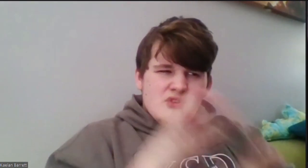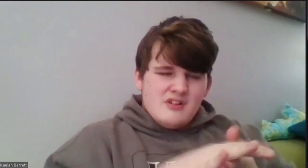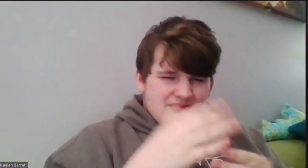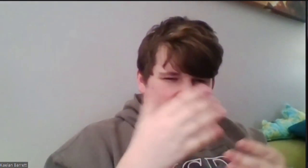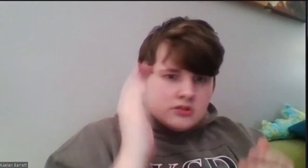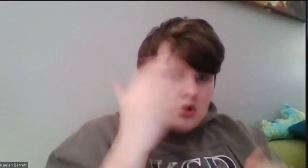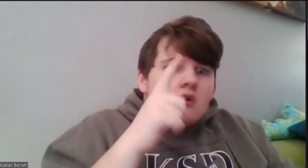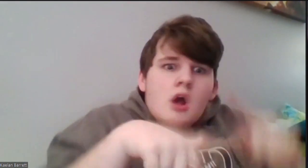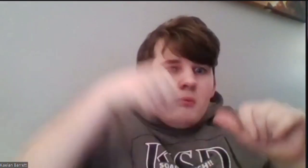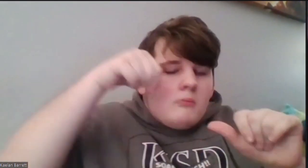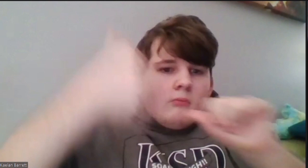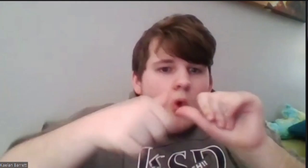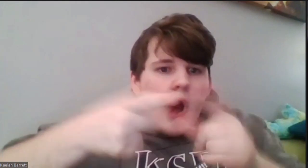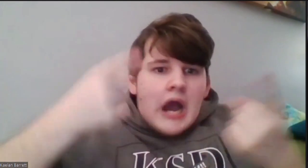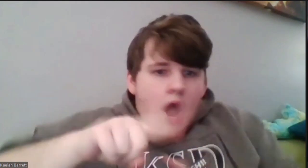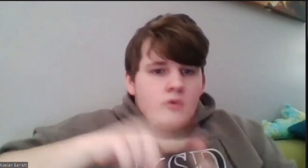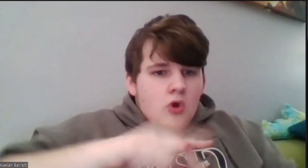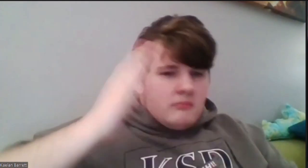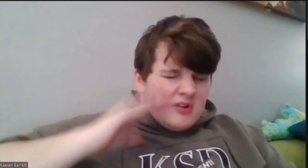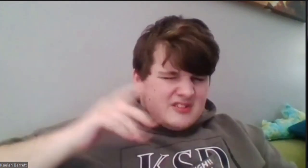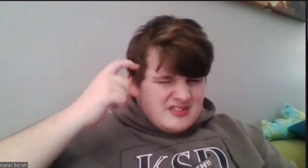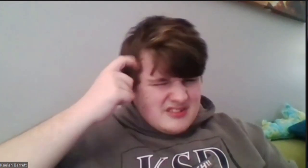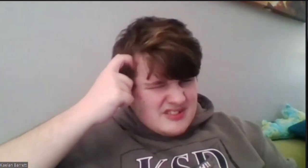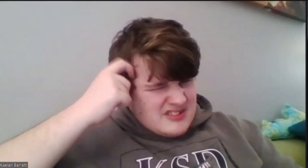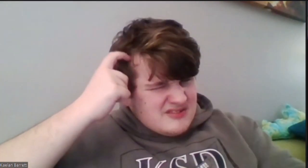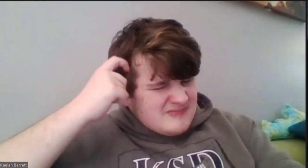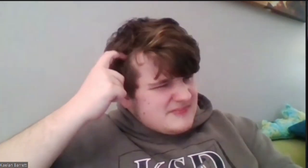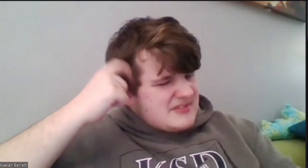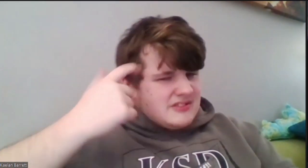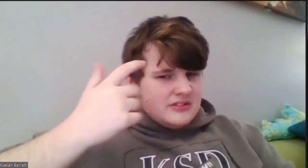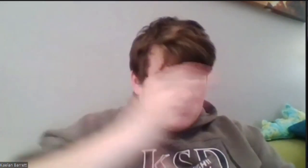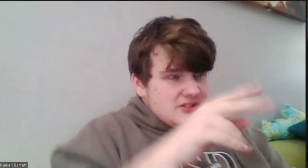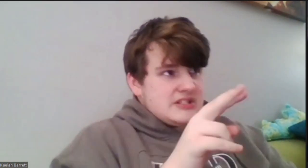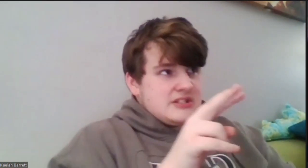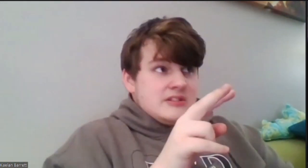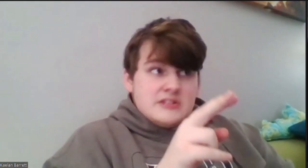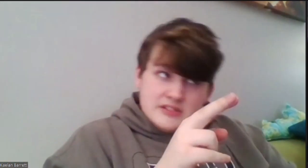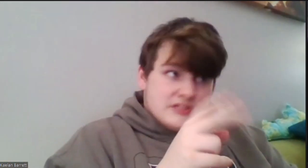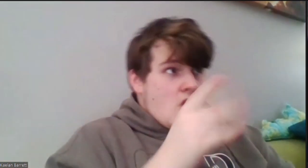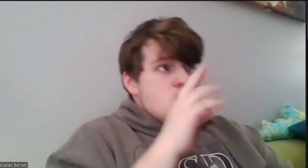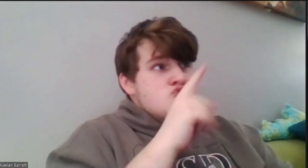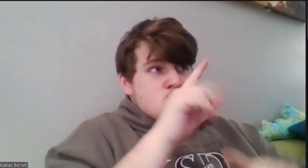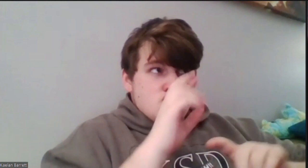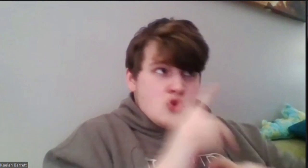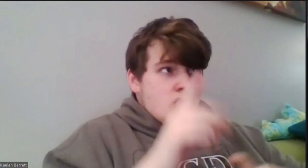trying to think of. He couldn't, honestly, he couldn't remember these memories that were being shown to him.